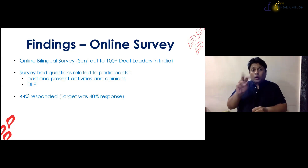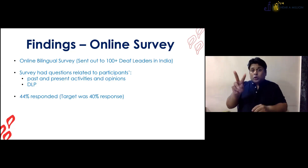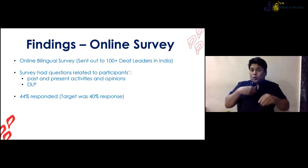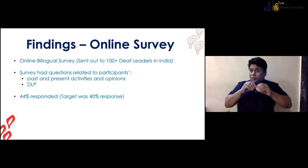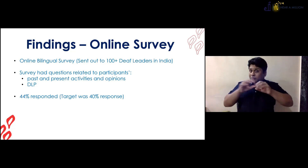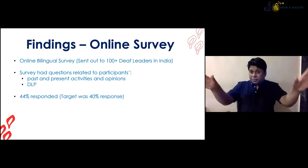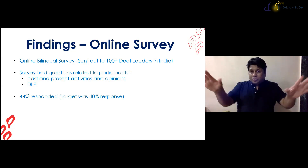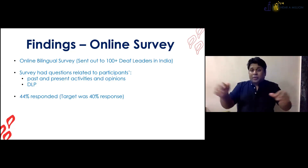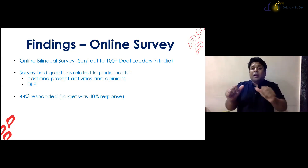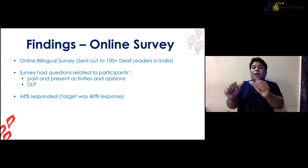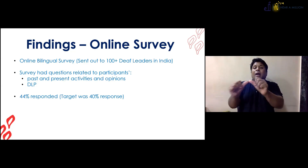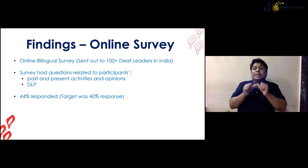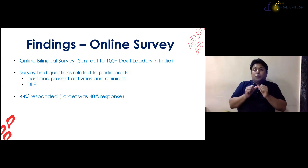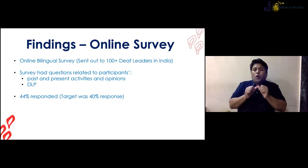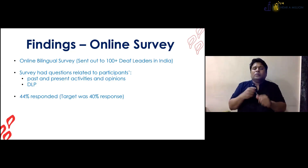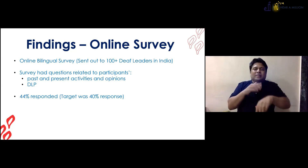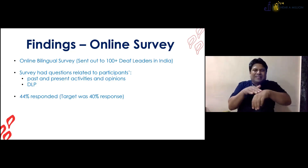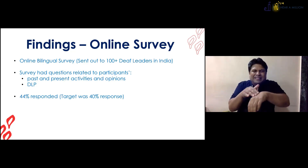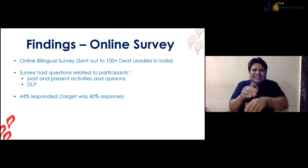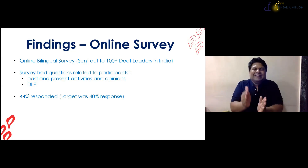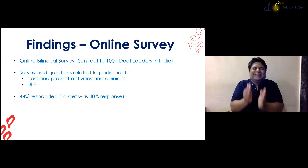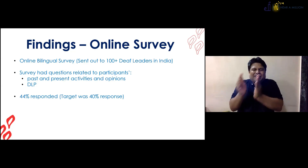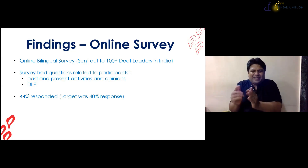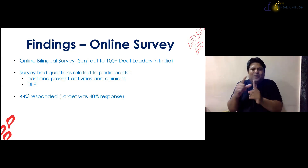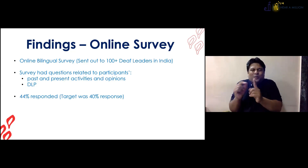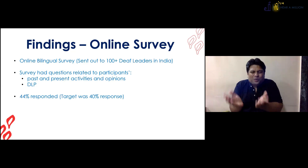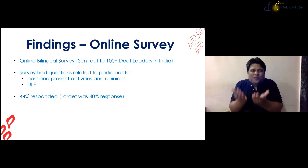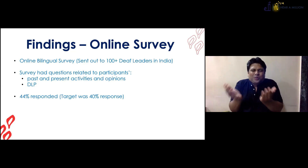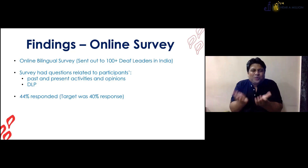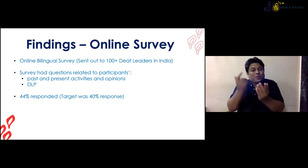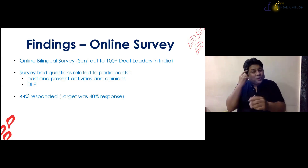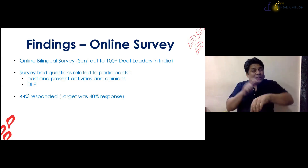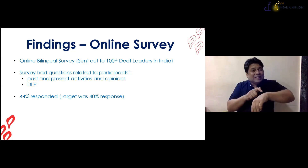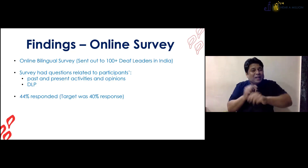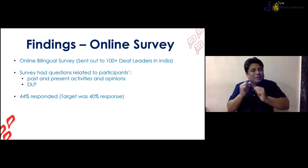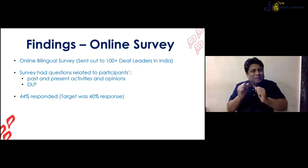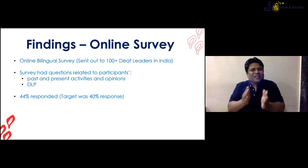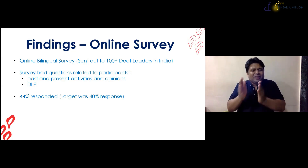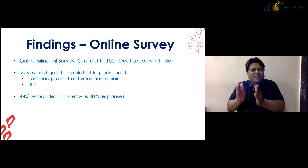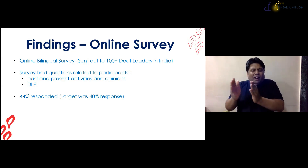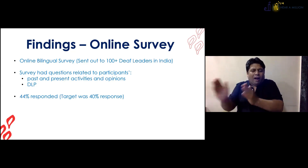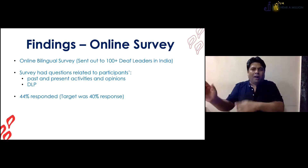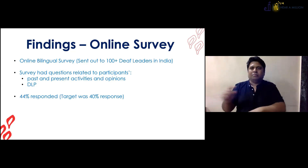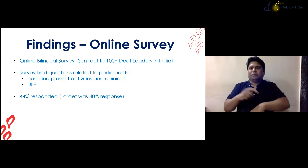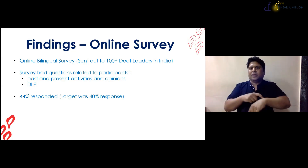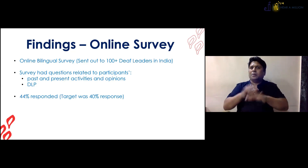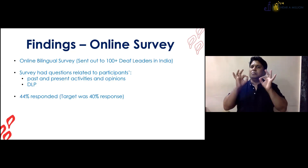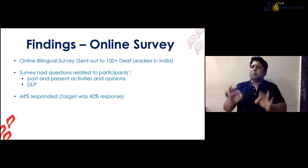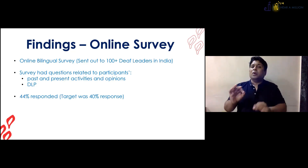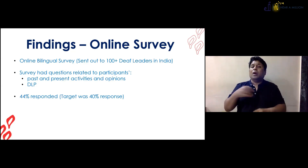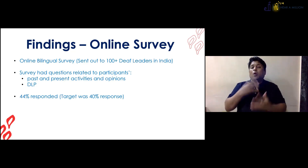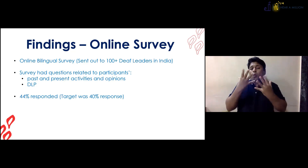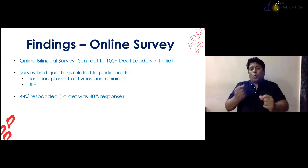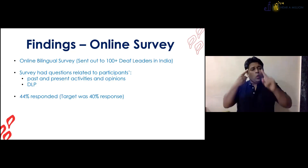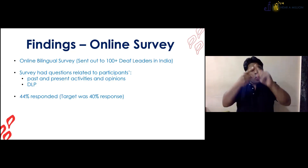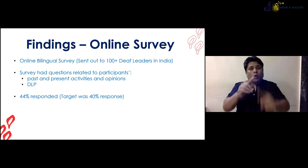over 100, I'd say. So the our responses we got, got a little delayed. We knew that, it's going to be a difficult